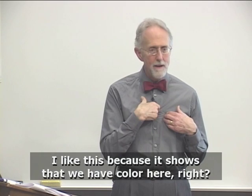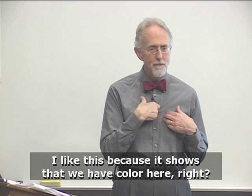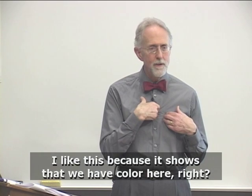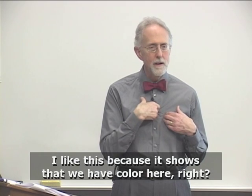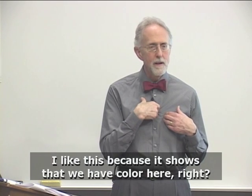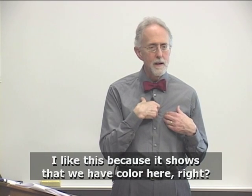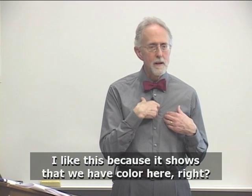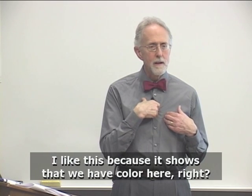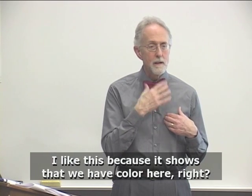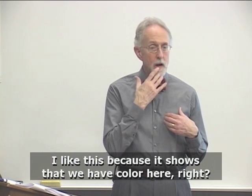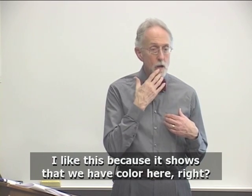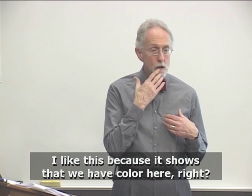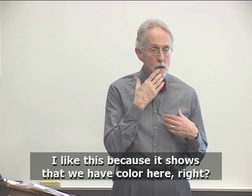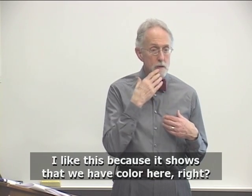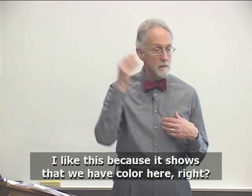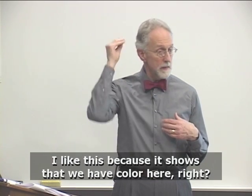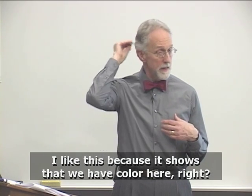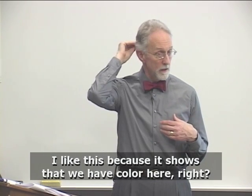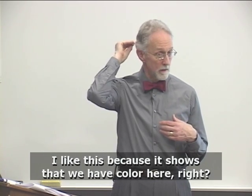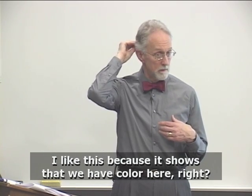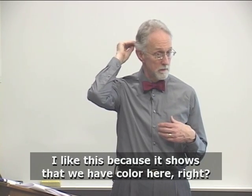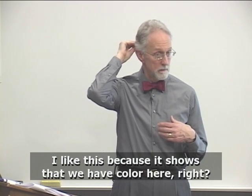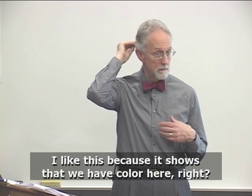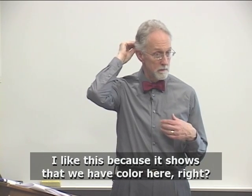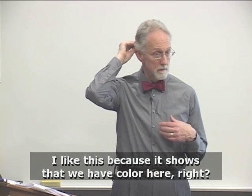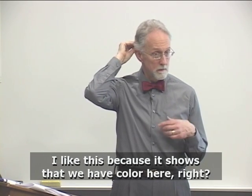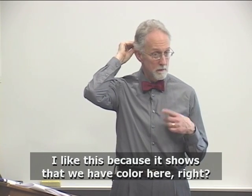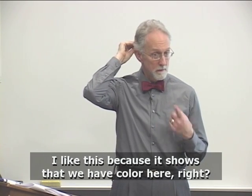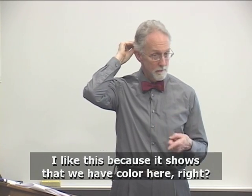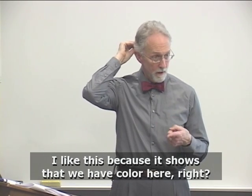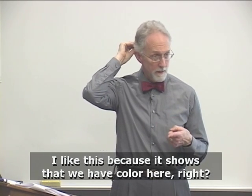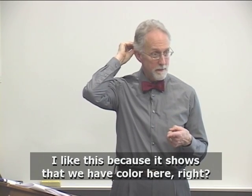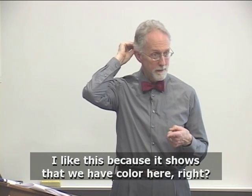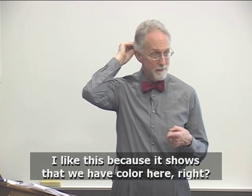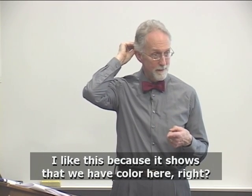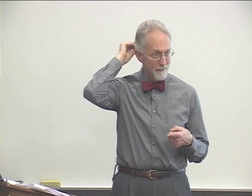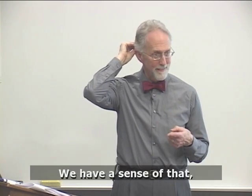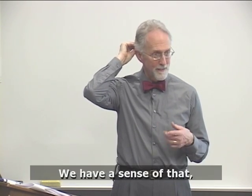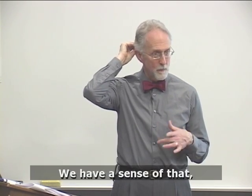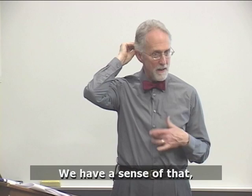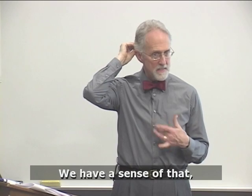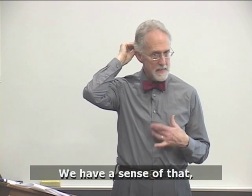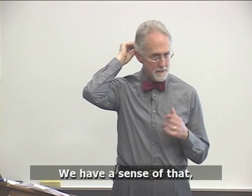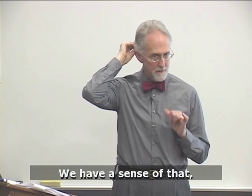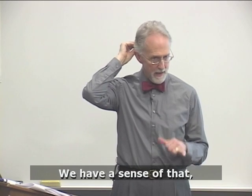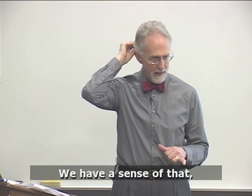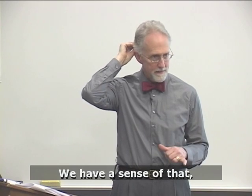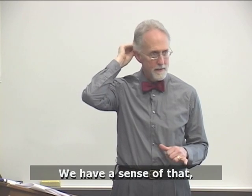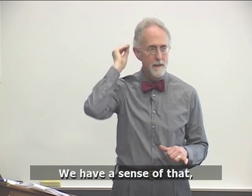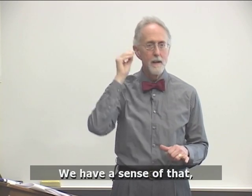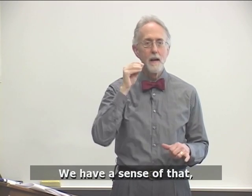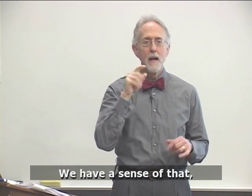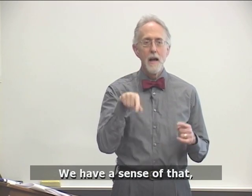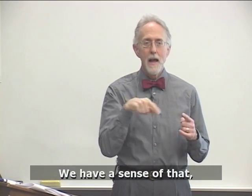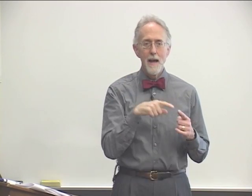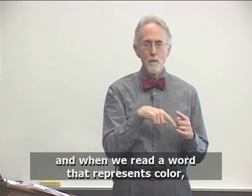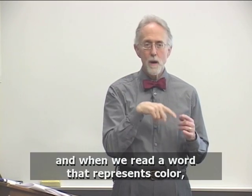have color here, right? We have a sense of that. And